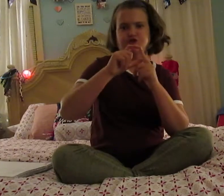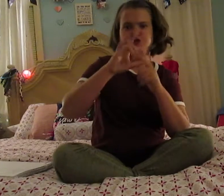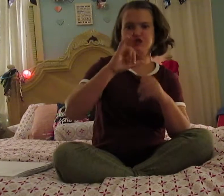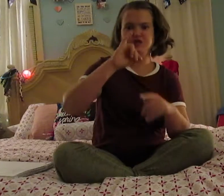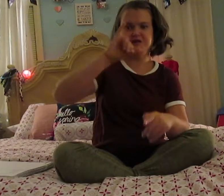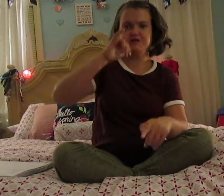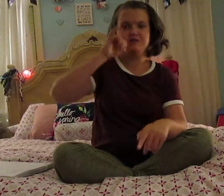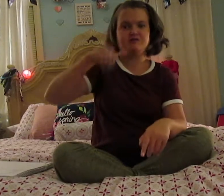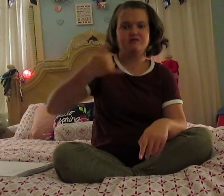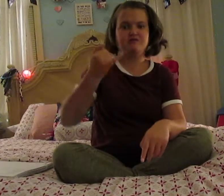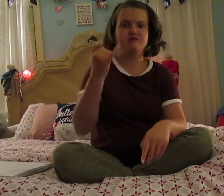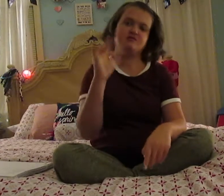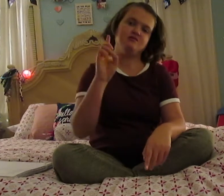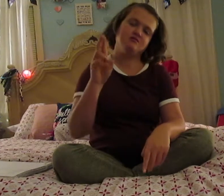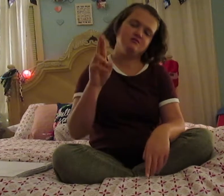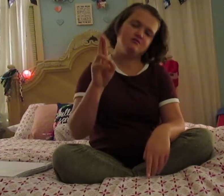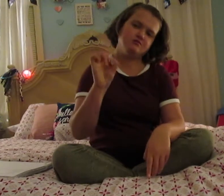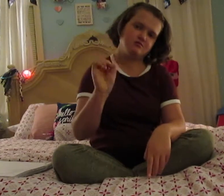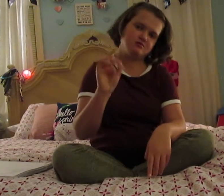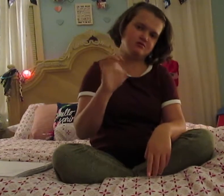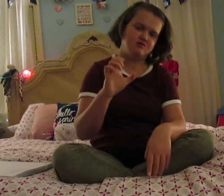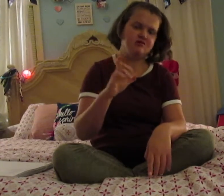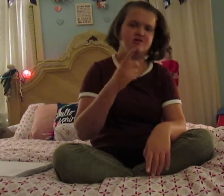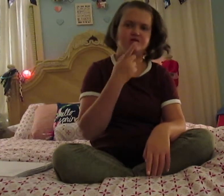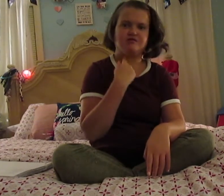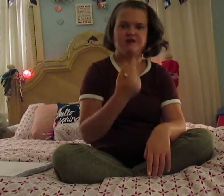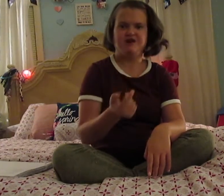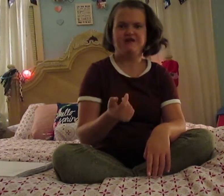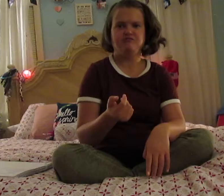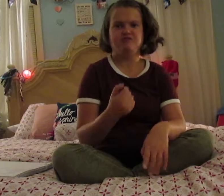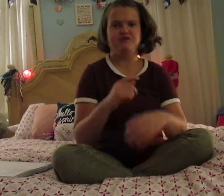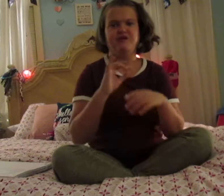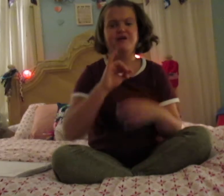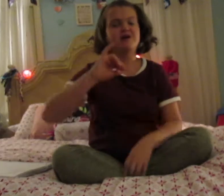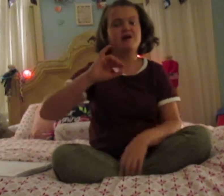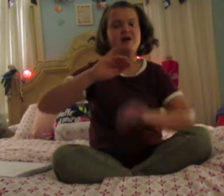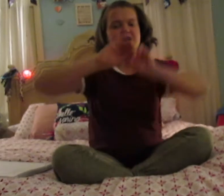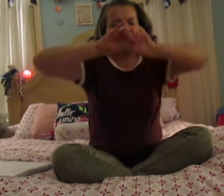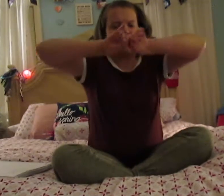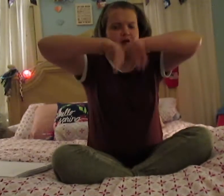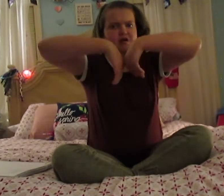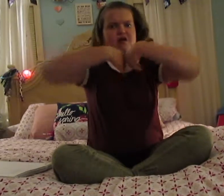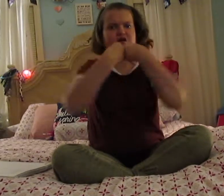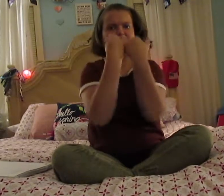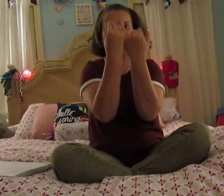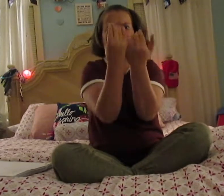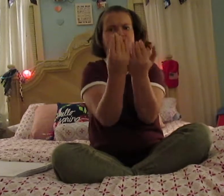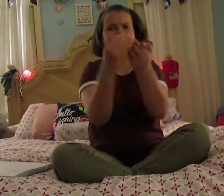just, say, was, like,